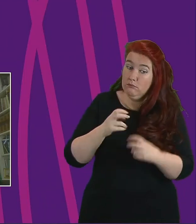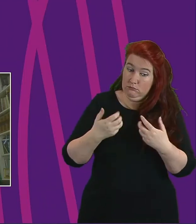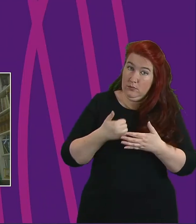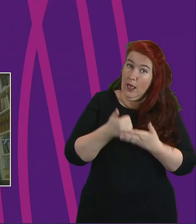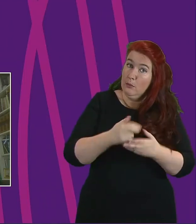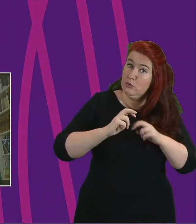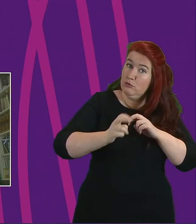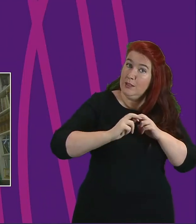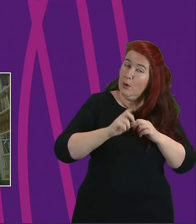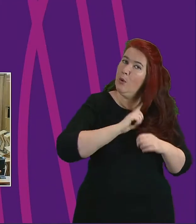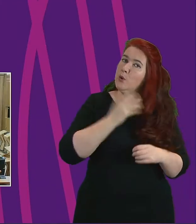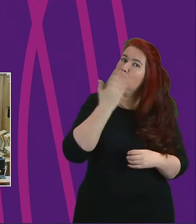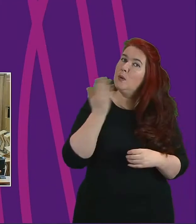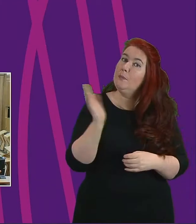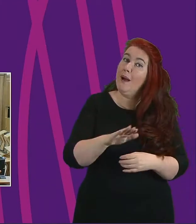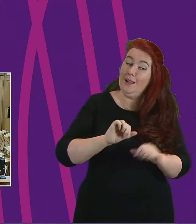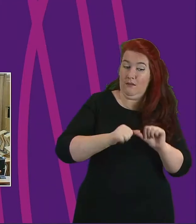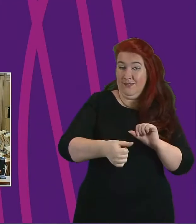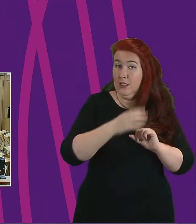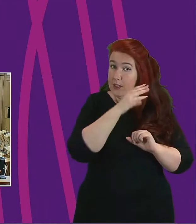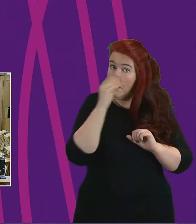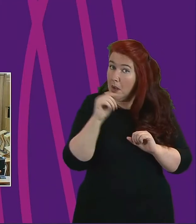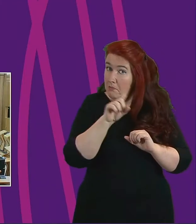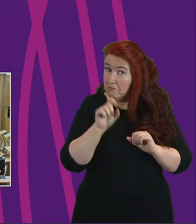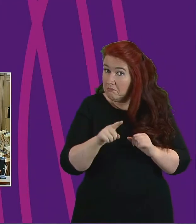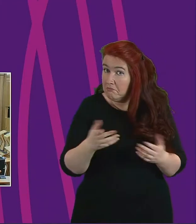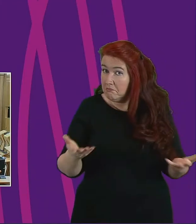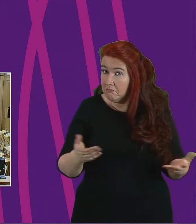break? Fergus Ewing.